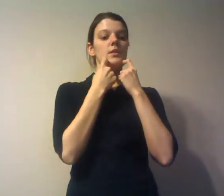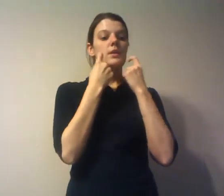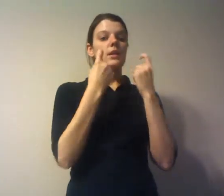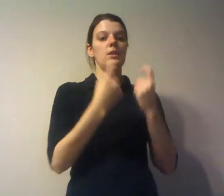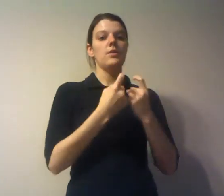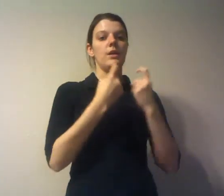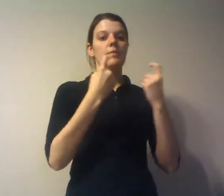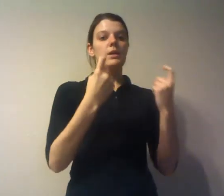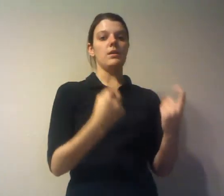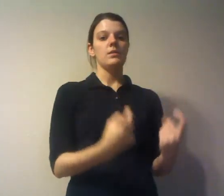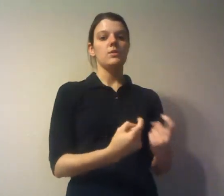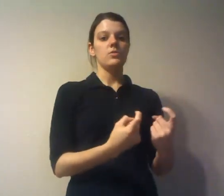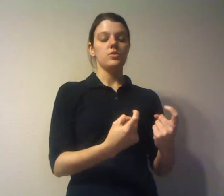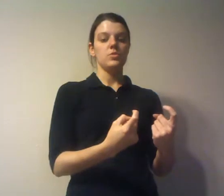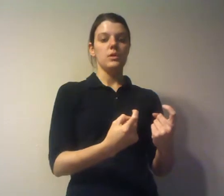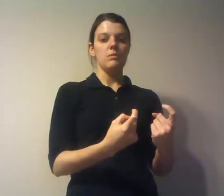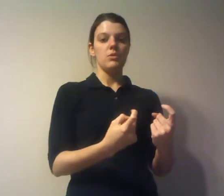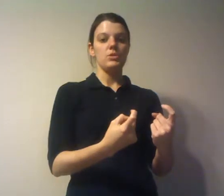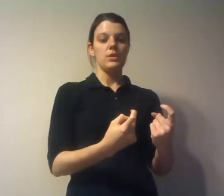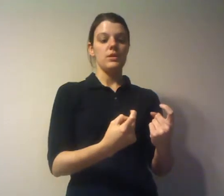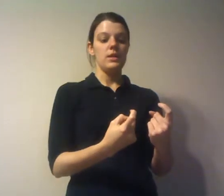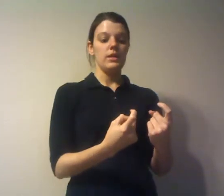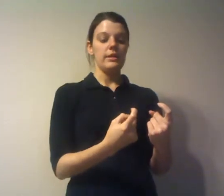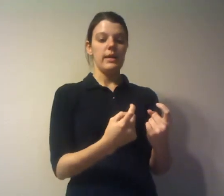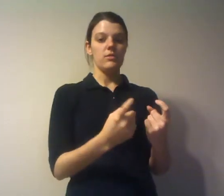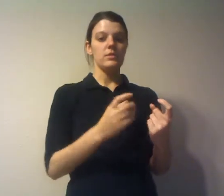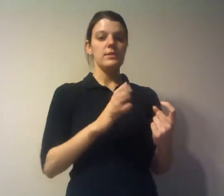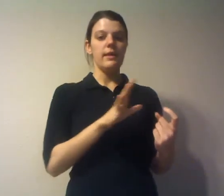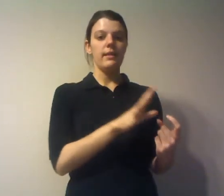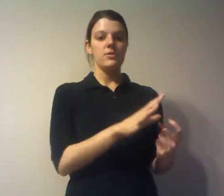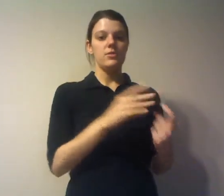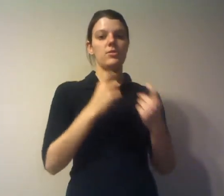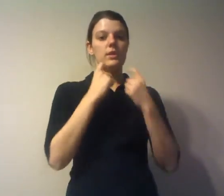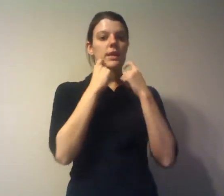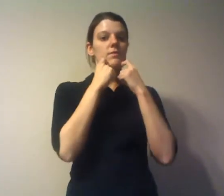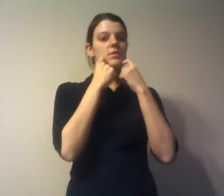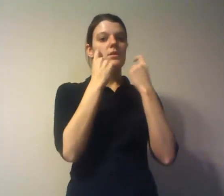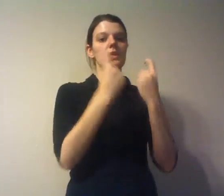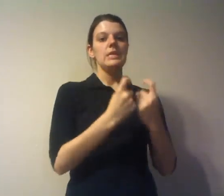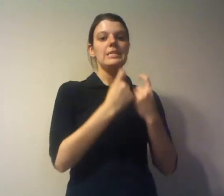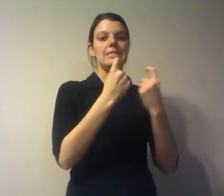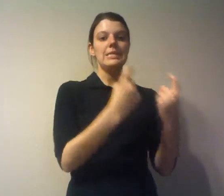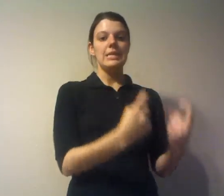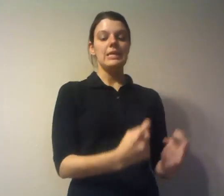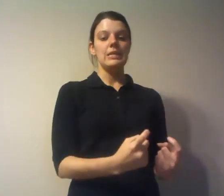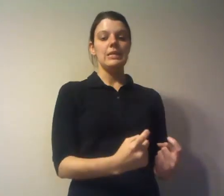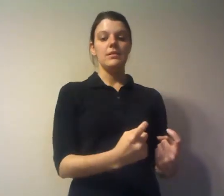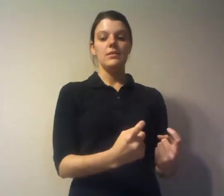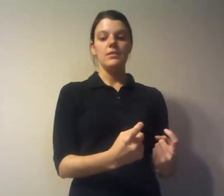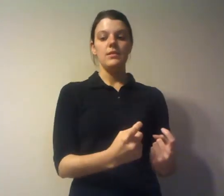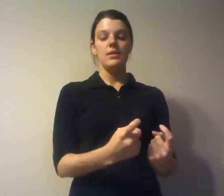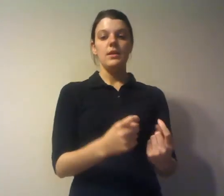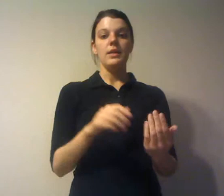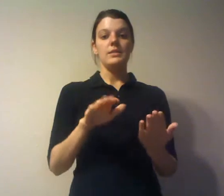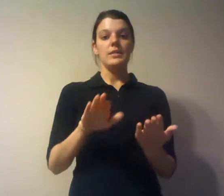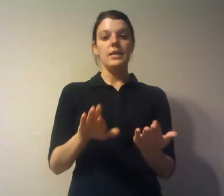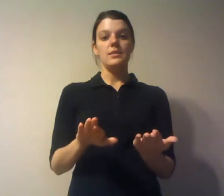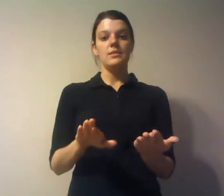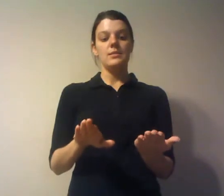chin, and you kind of make a little swirling motion down slightly to your left. Sin and death is the